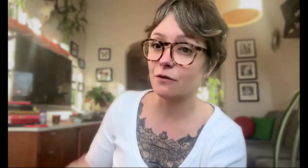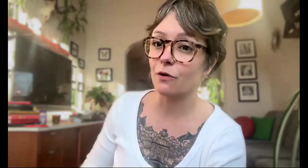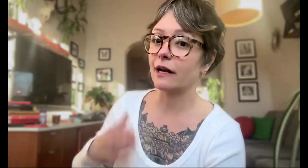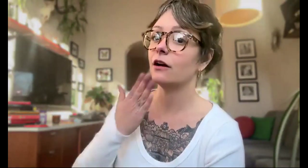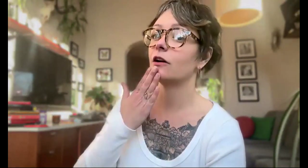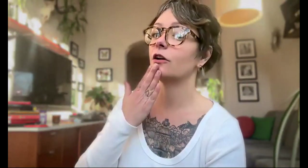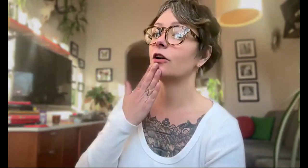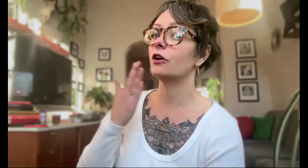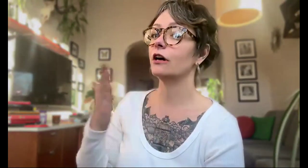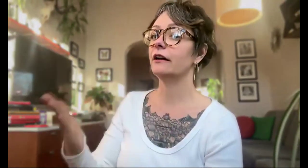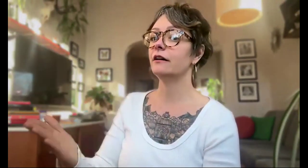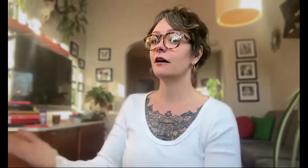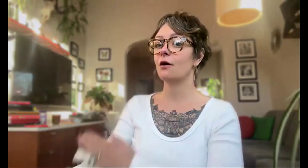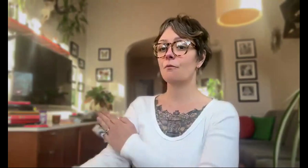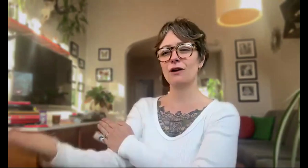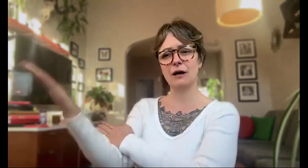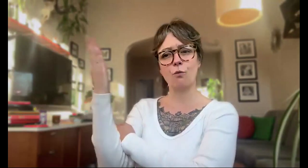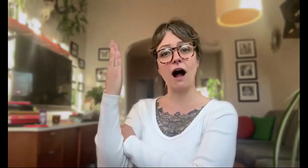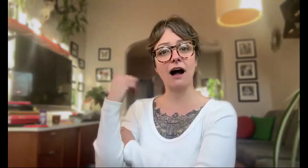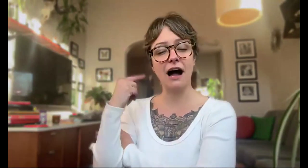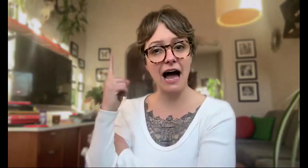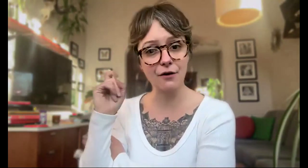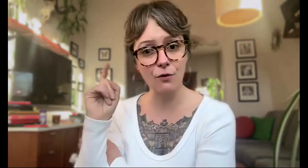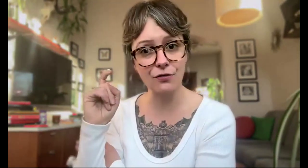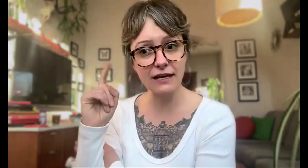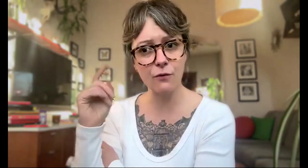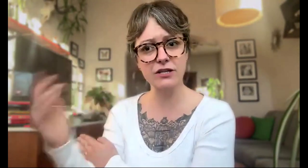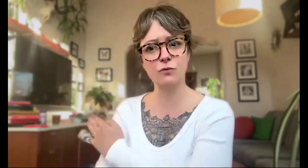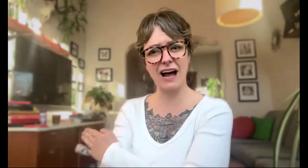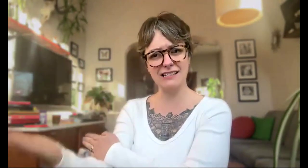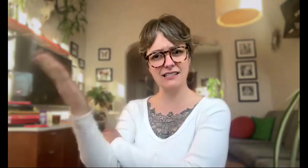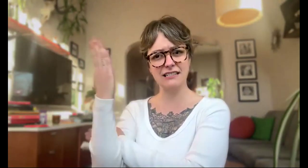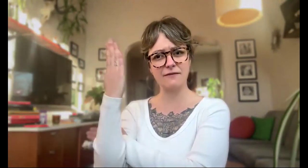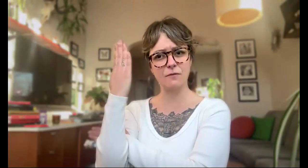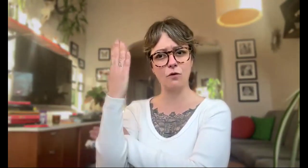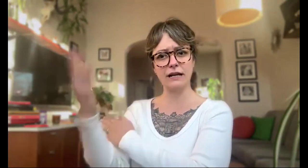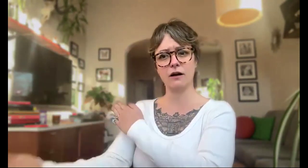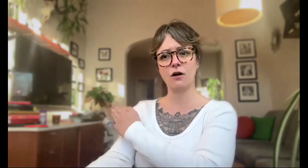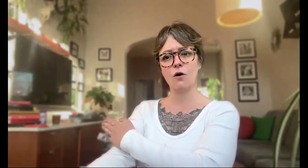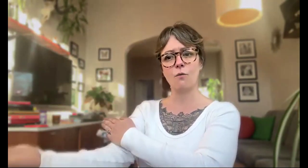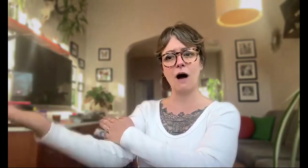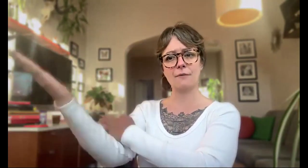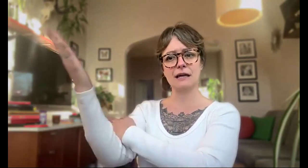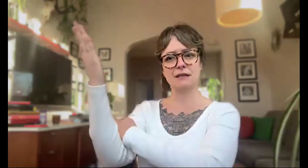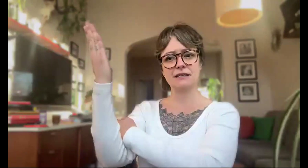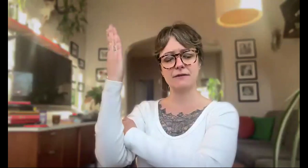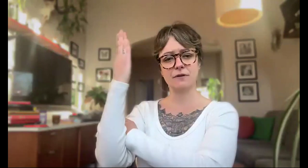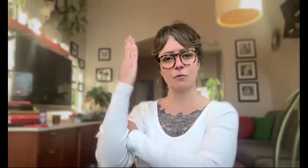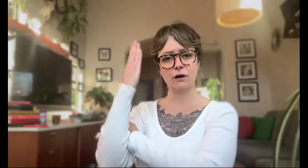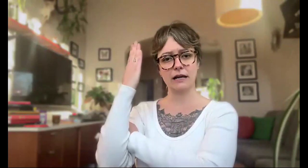for good morning. Good morning. Higher order thinking question. Why is this the sign for morning? Why would that be the sign for